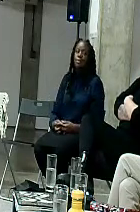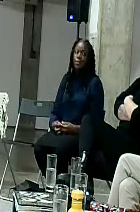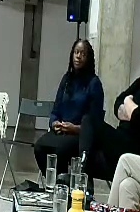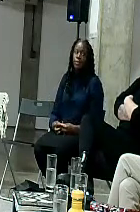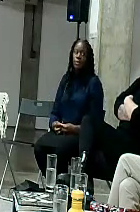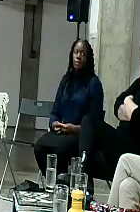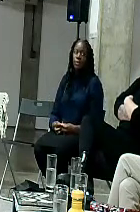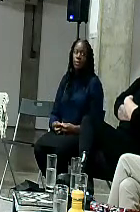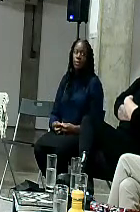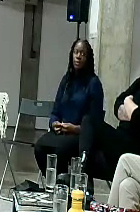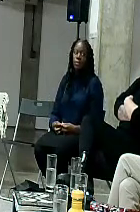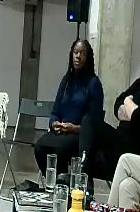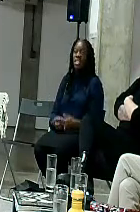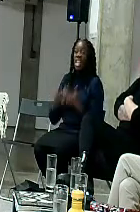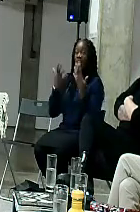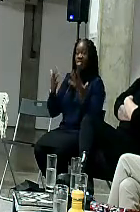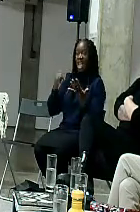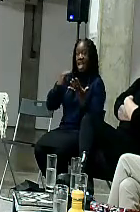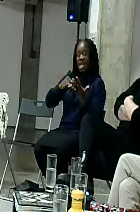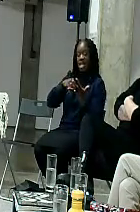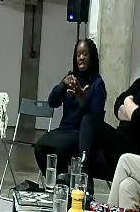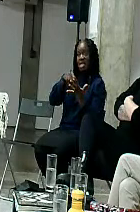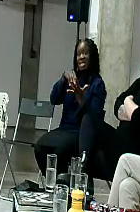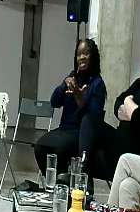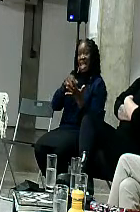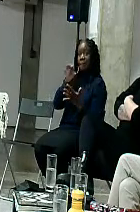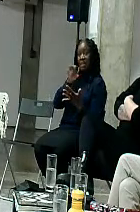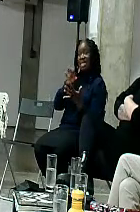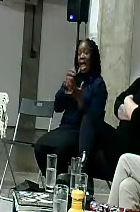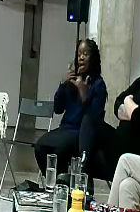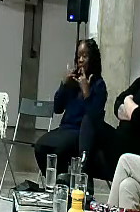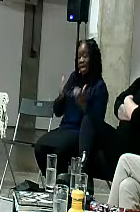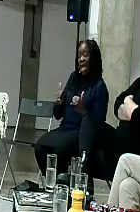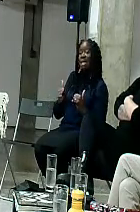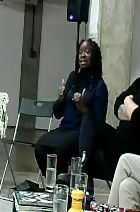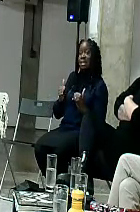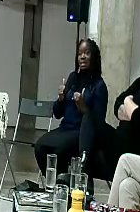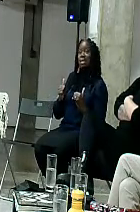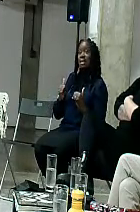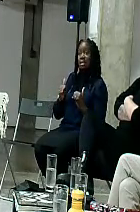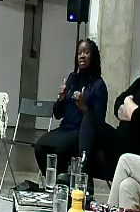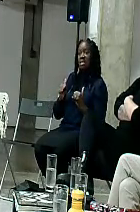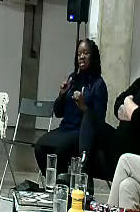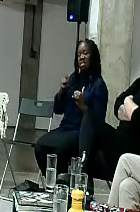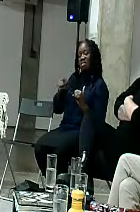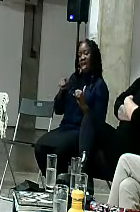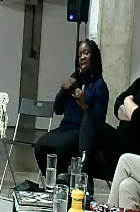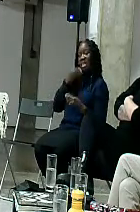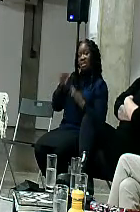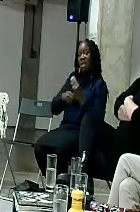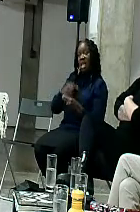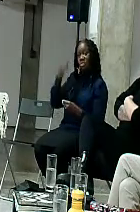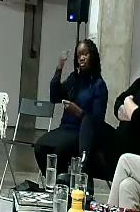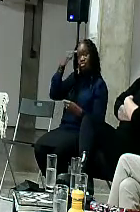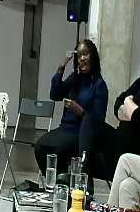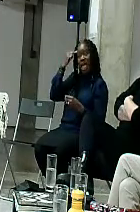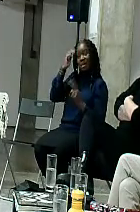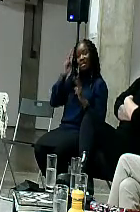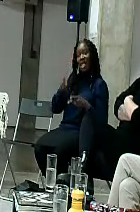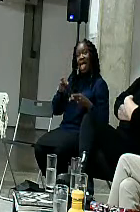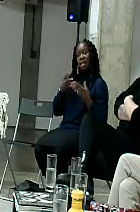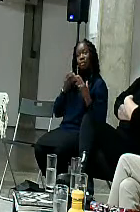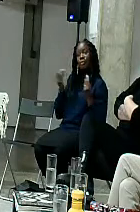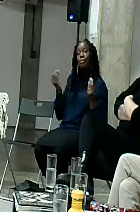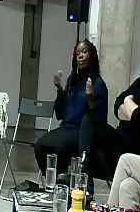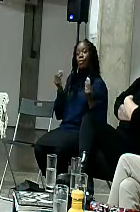and then they did a stem cell test and said he was brain dead. The